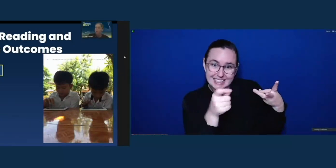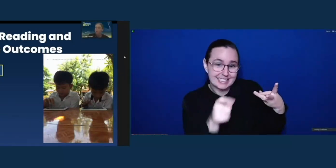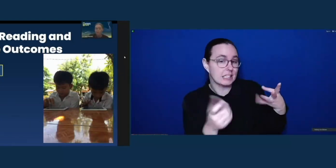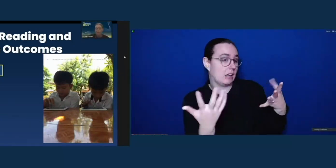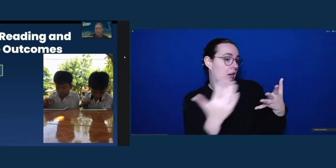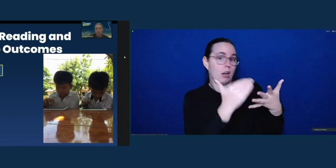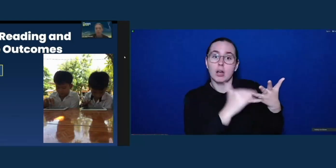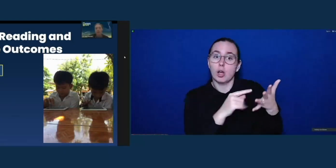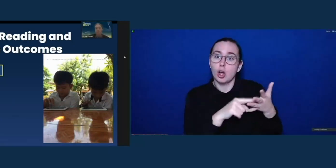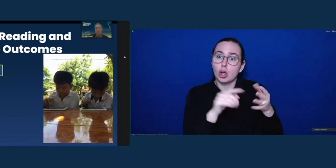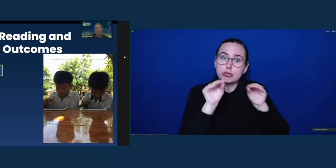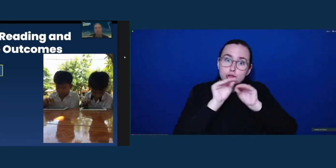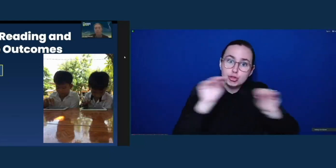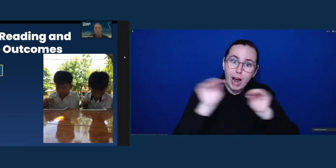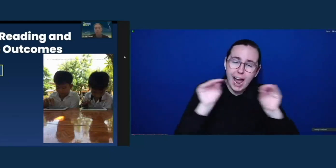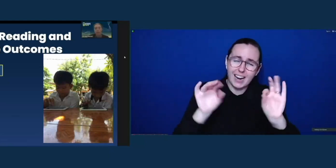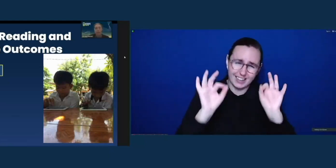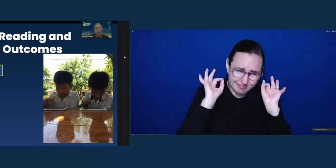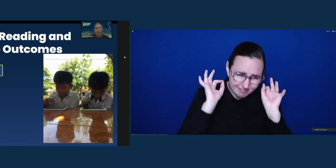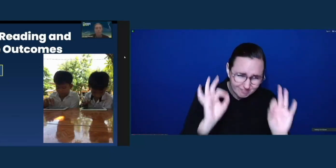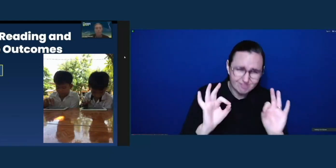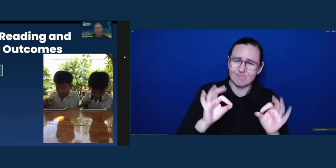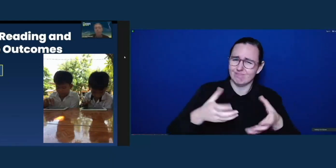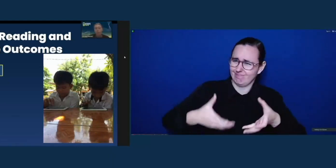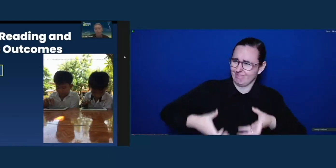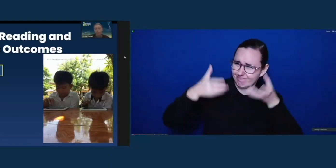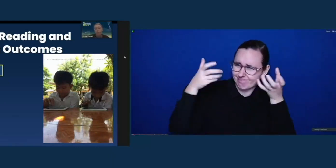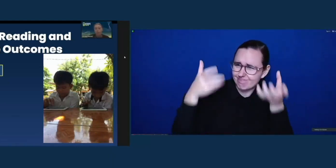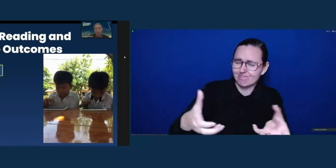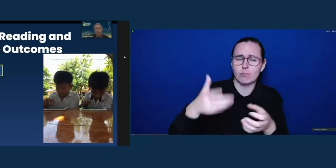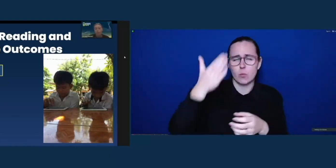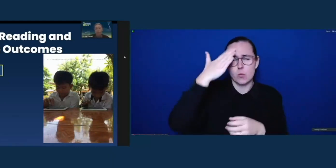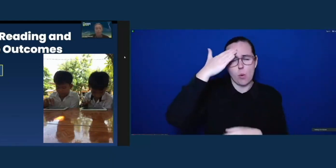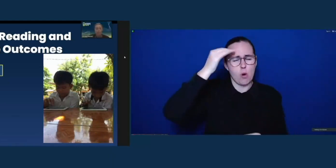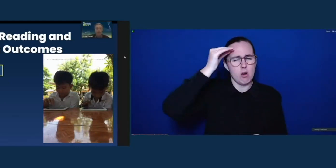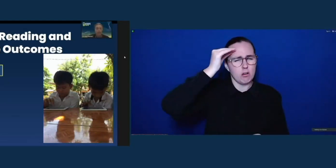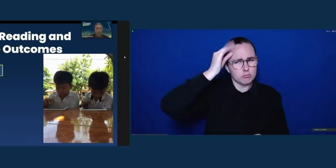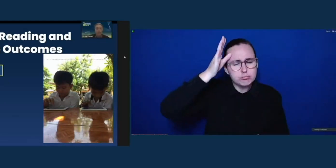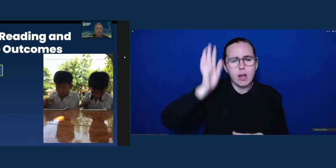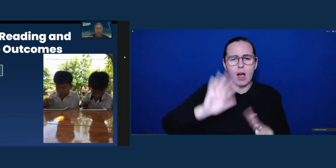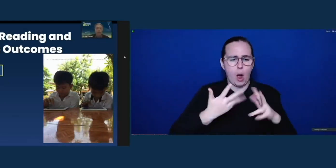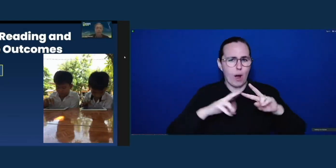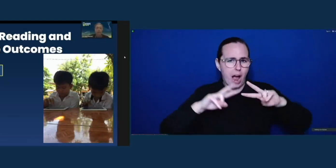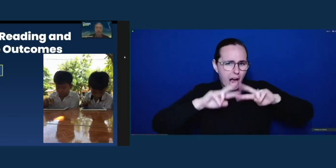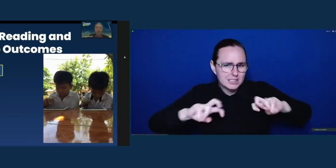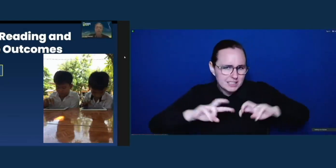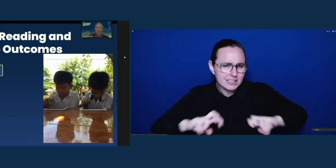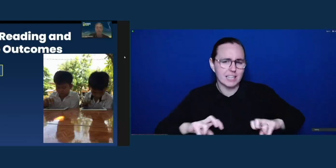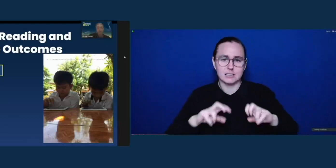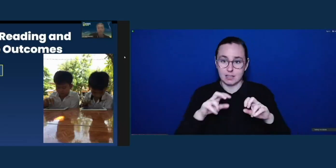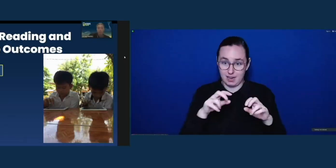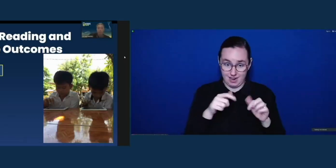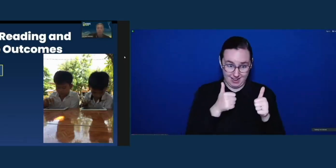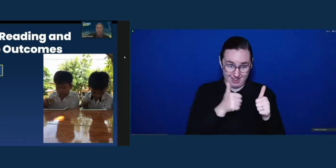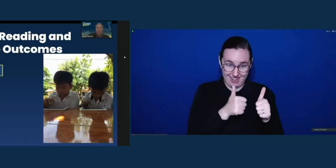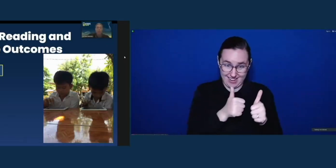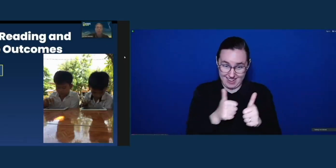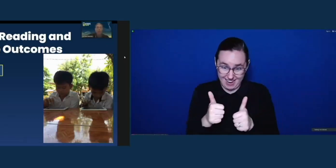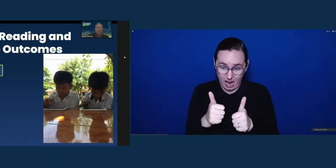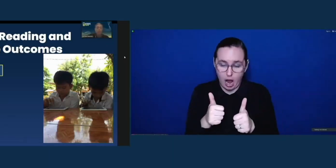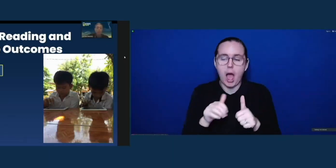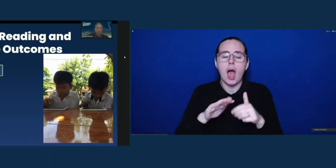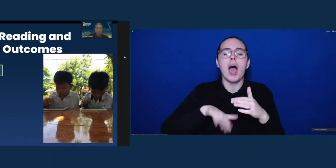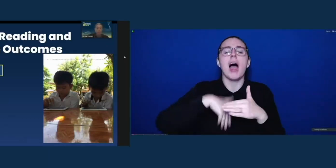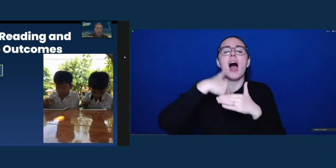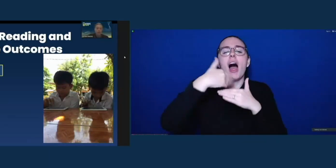pilot tested and stable before you are trying to measure reading outcomes. It's really important to ensure